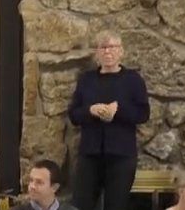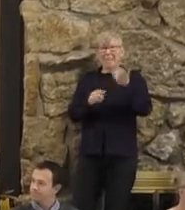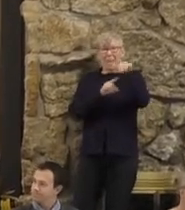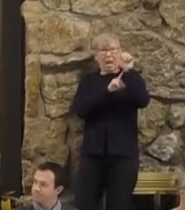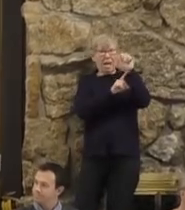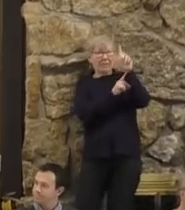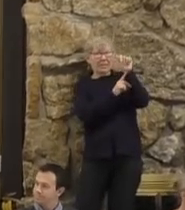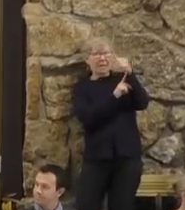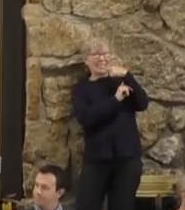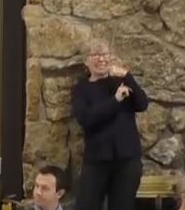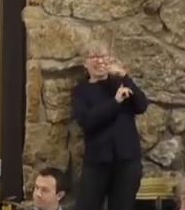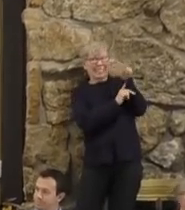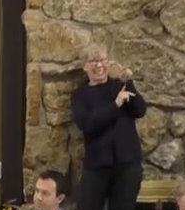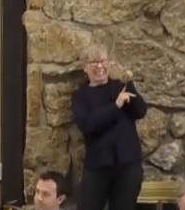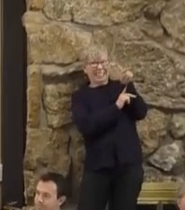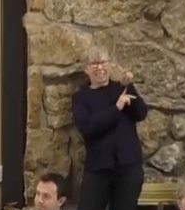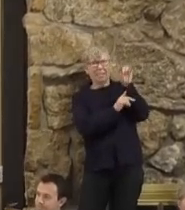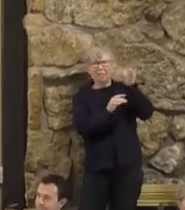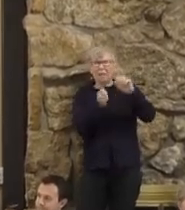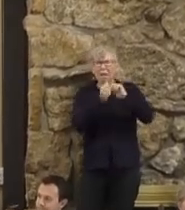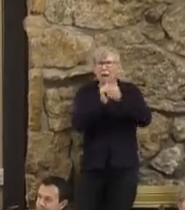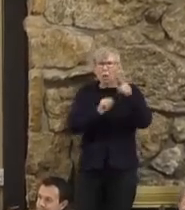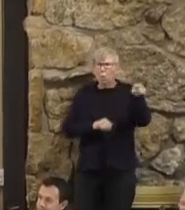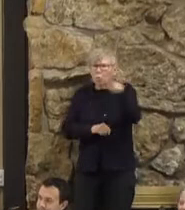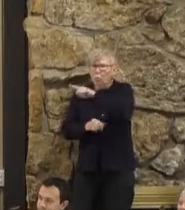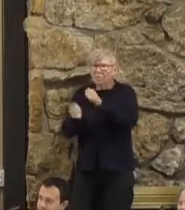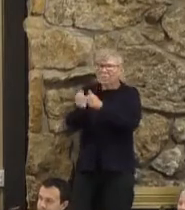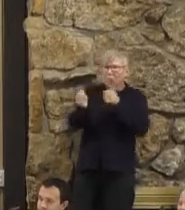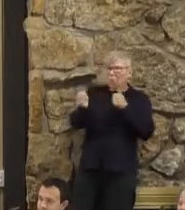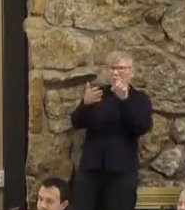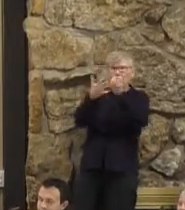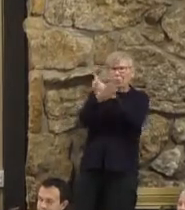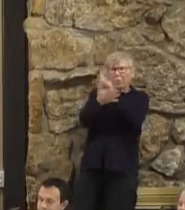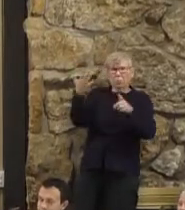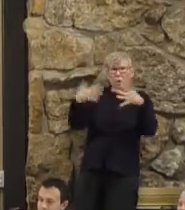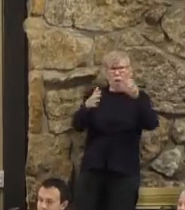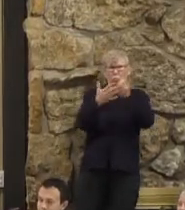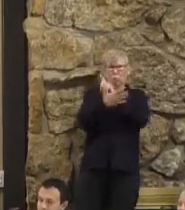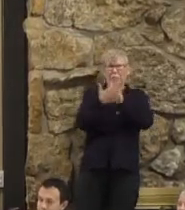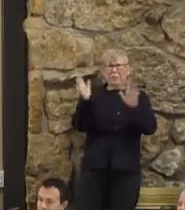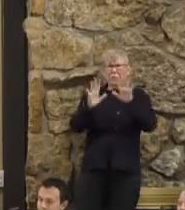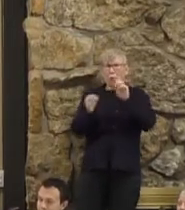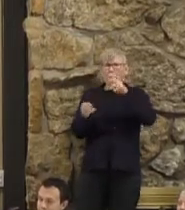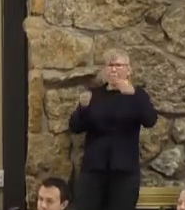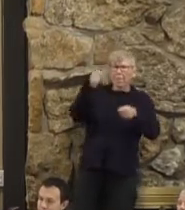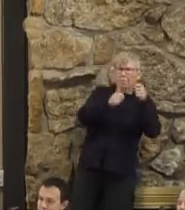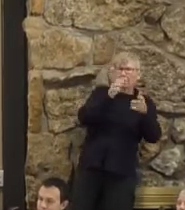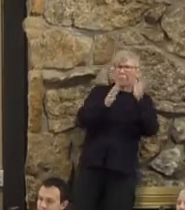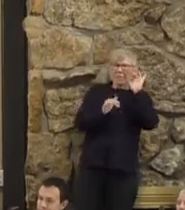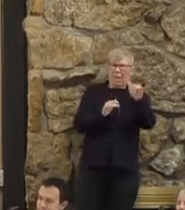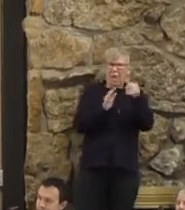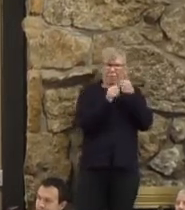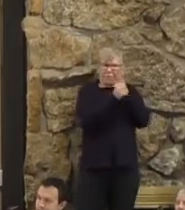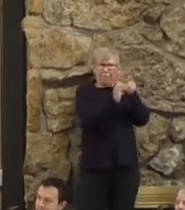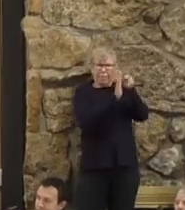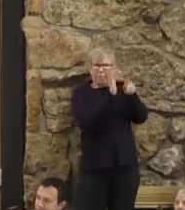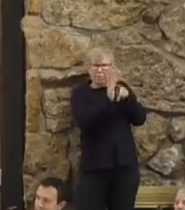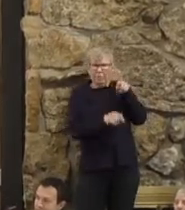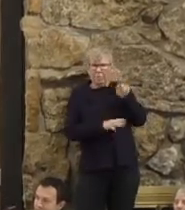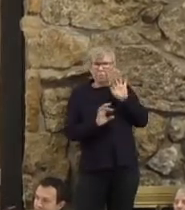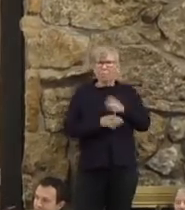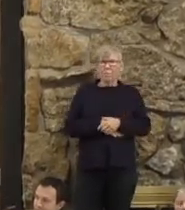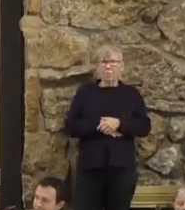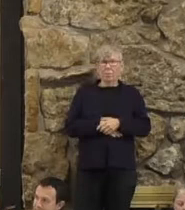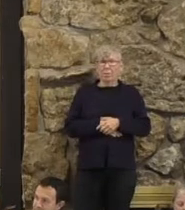This is how you avoid discrimination, is you modify the policies in that way. So it's one thing when you have a front office person like